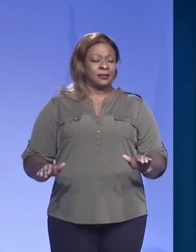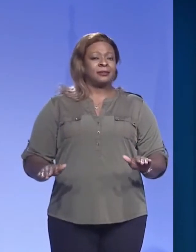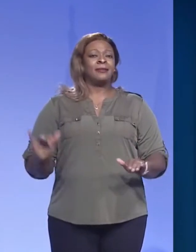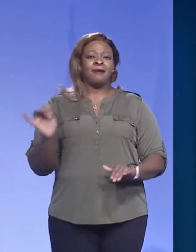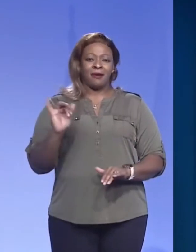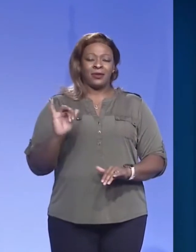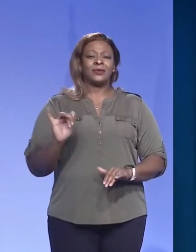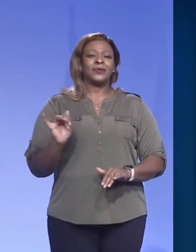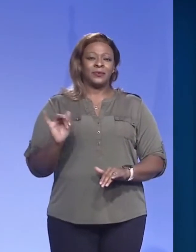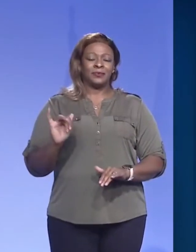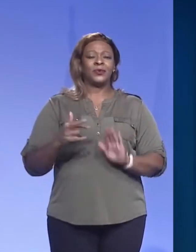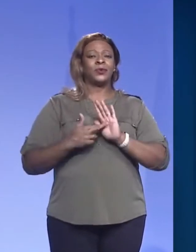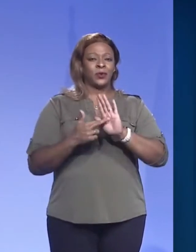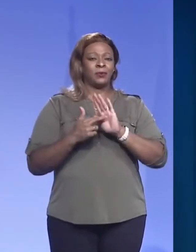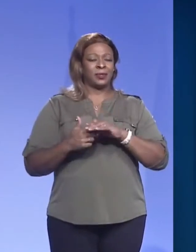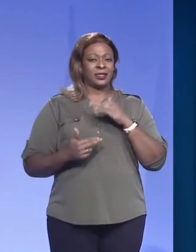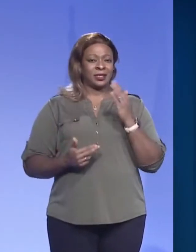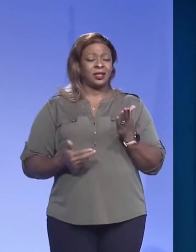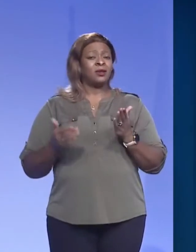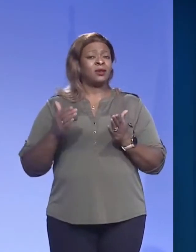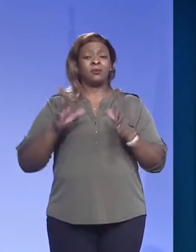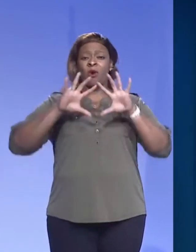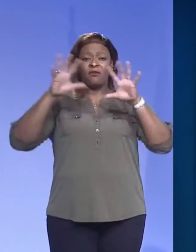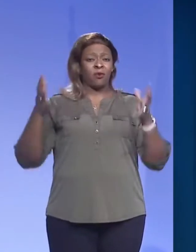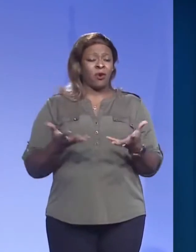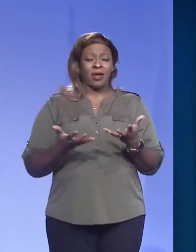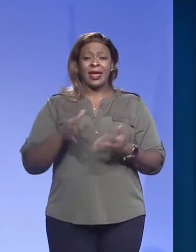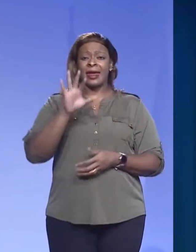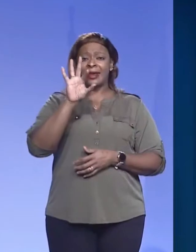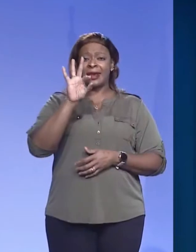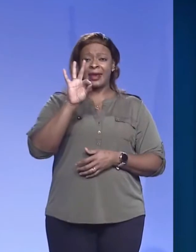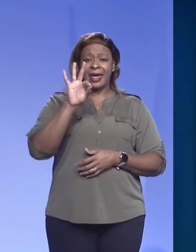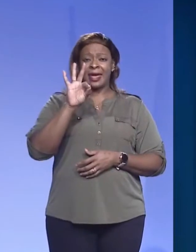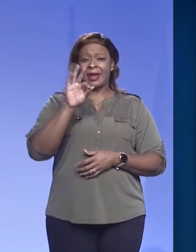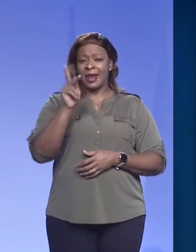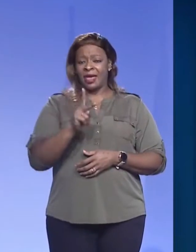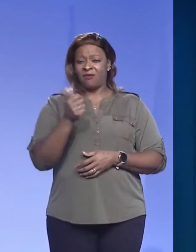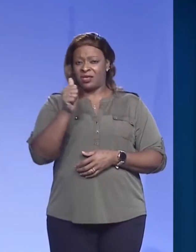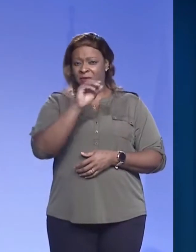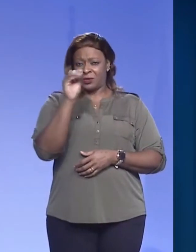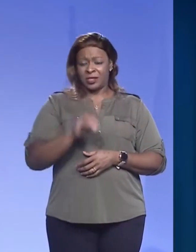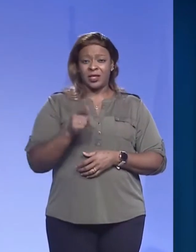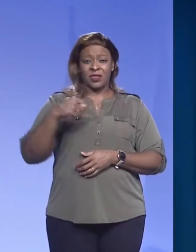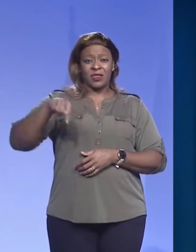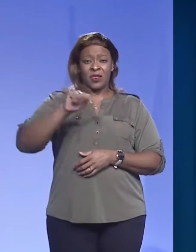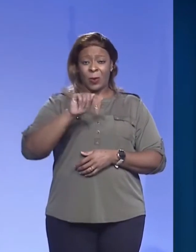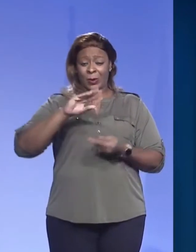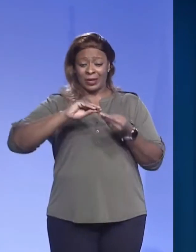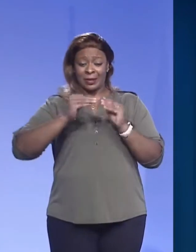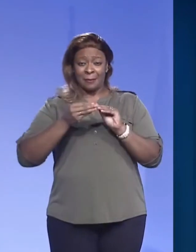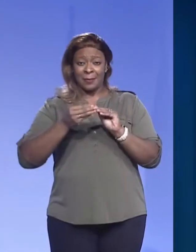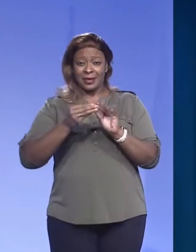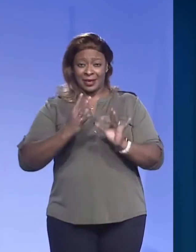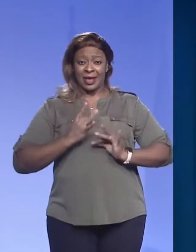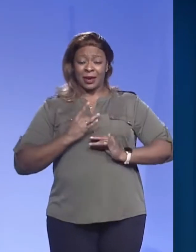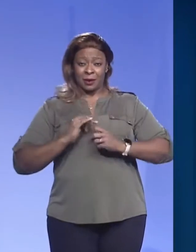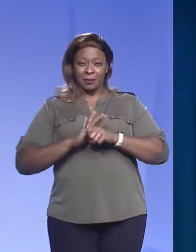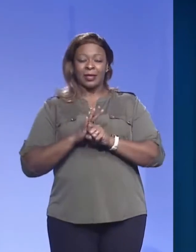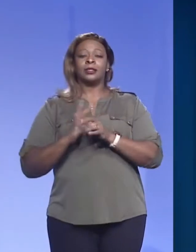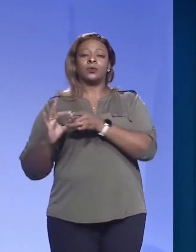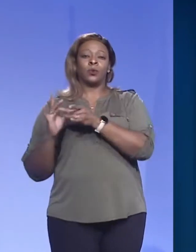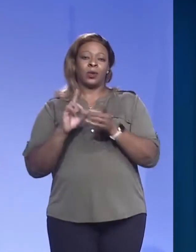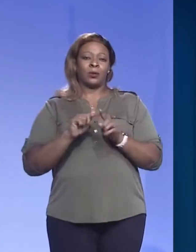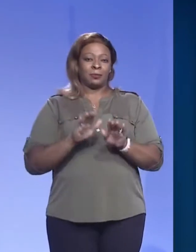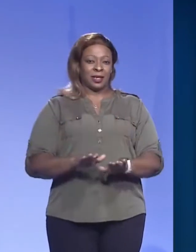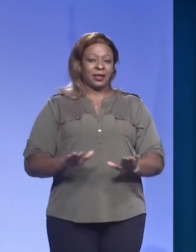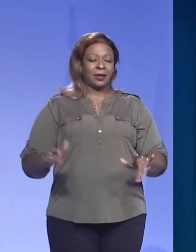also represented here. Overall, 9.5 or about 10% of the cases that have been diagnosed are pediatric cases,